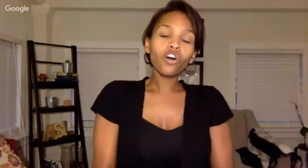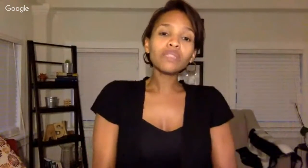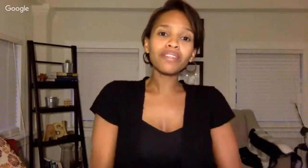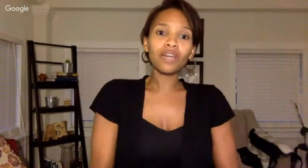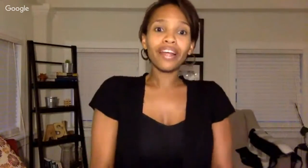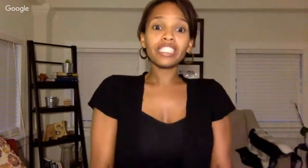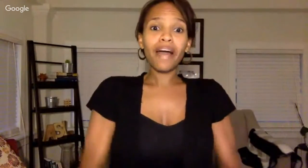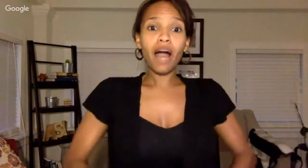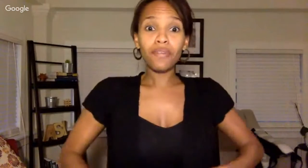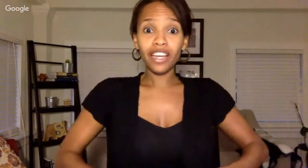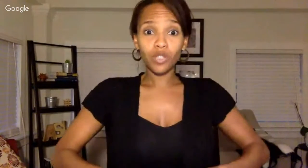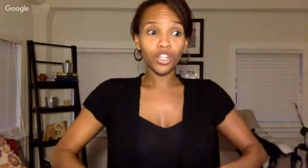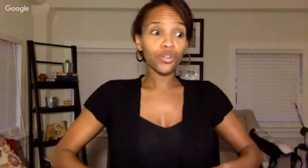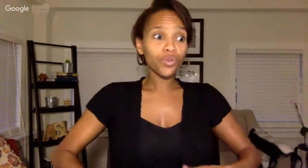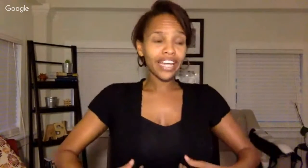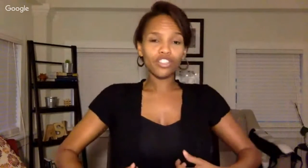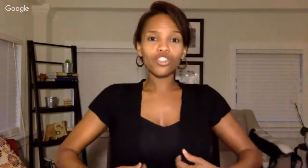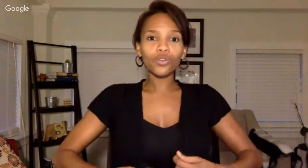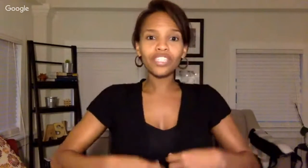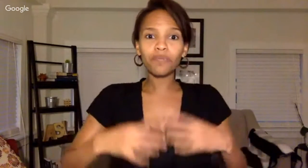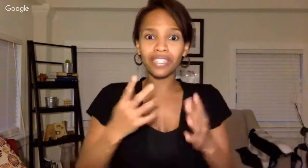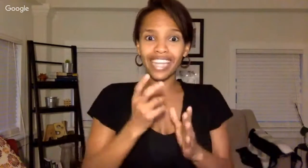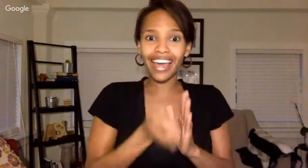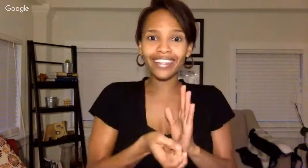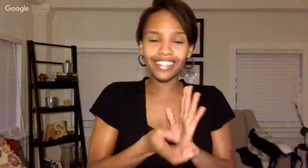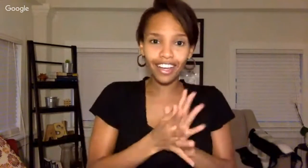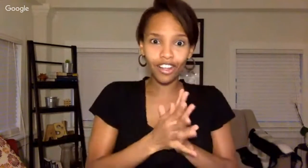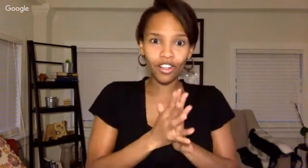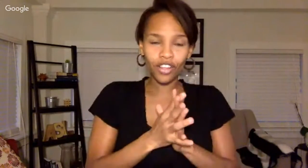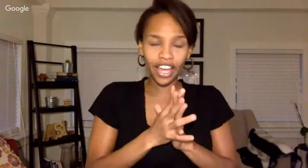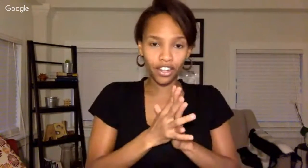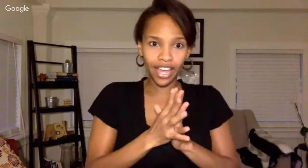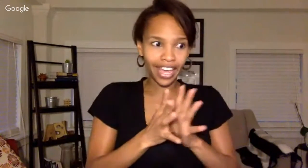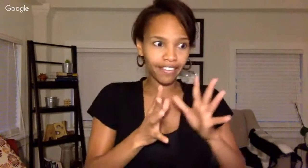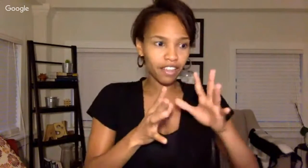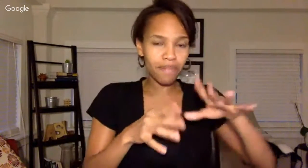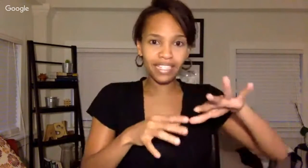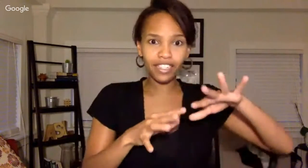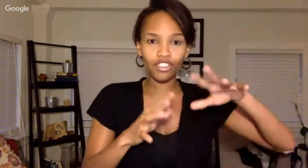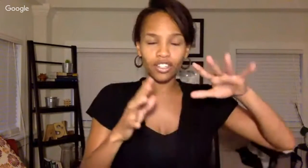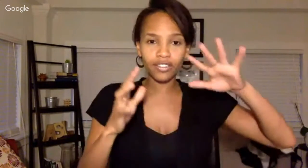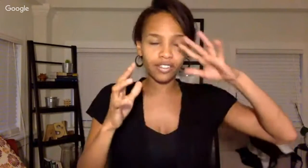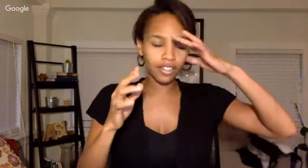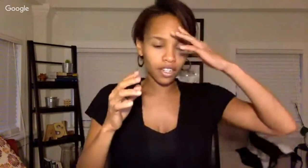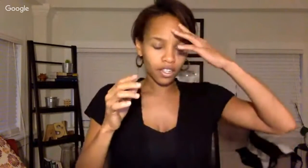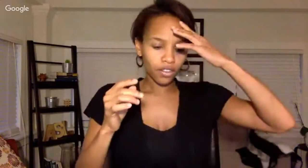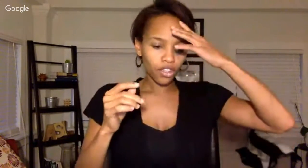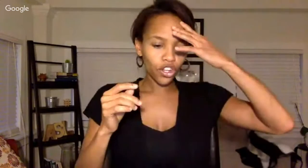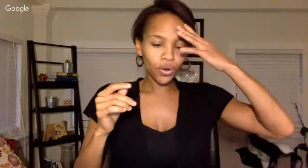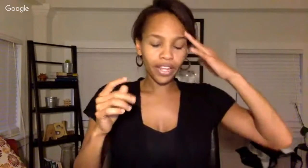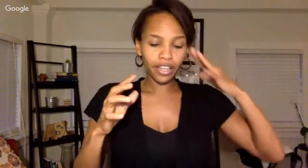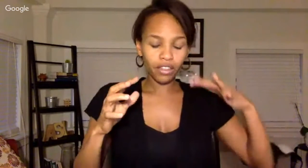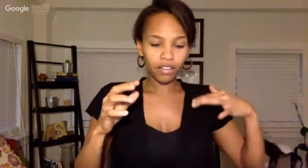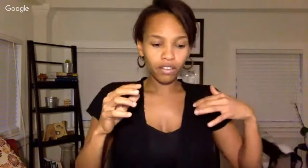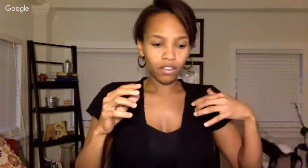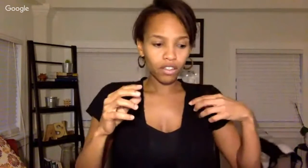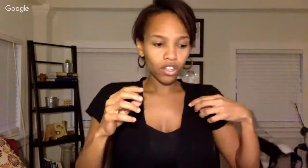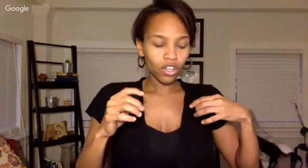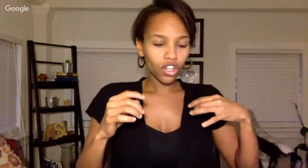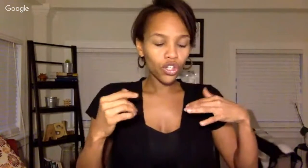Ultimately, what ends up happening is when you get so deep into ASL and the message is, like,